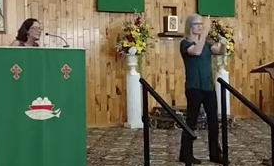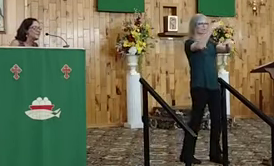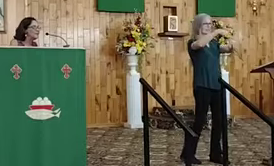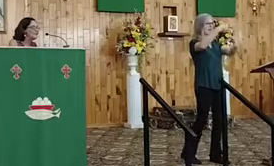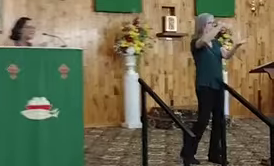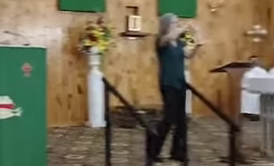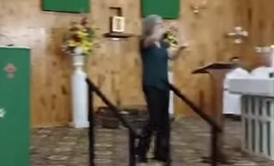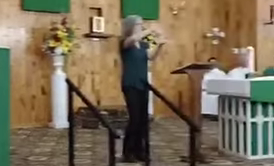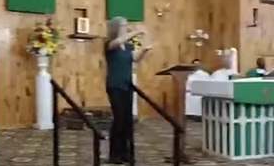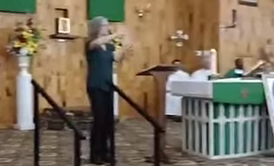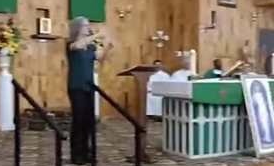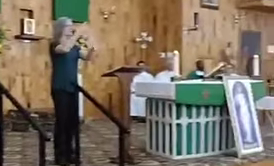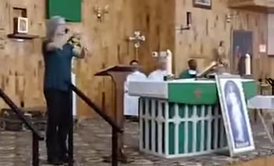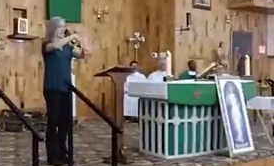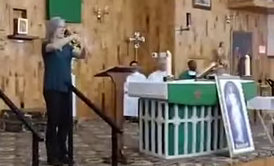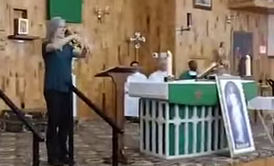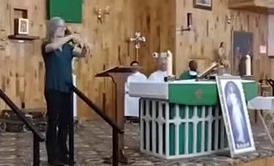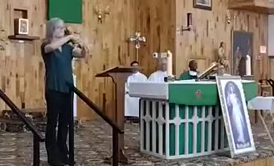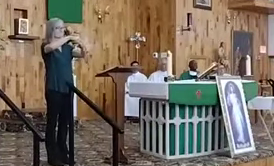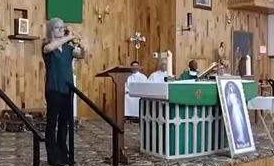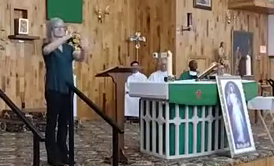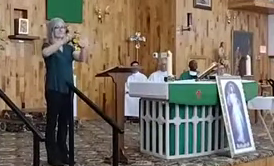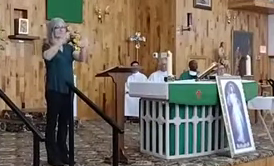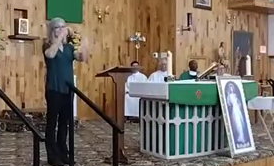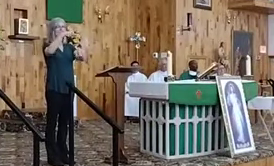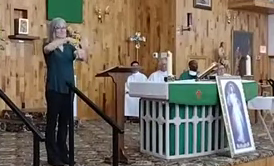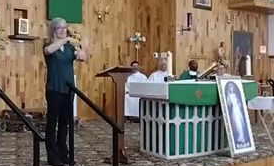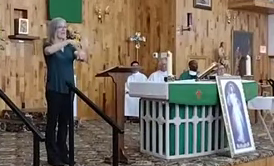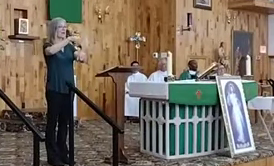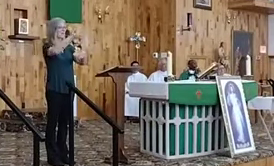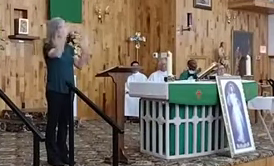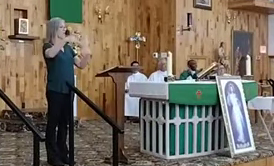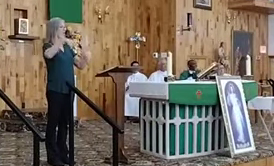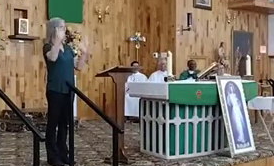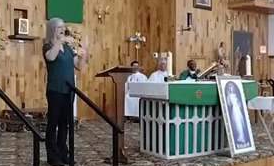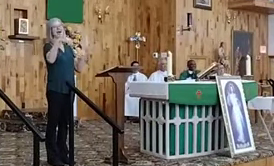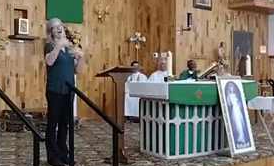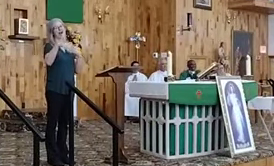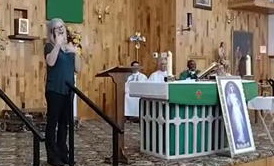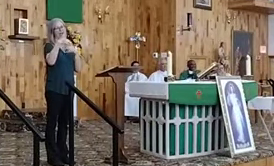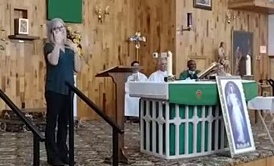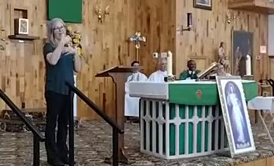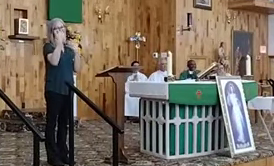so we can recognize you. First-time visitors, wow!